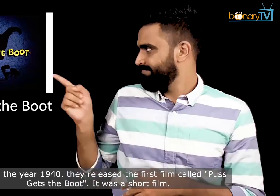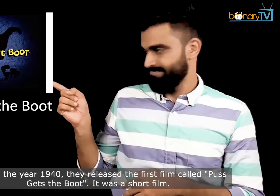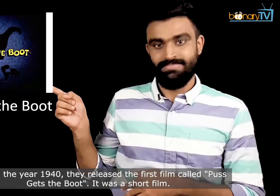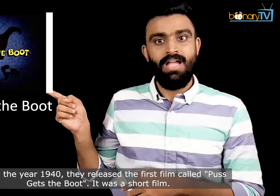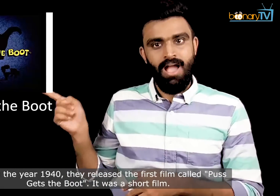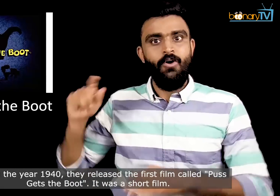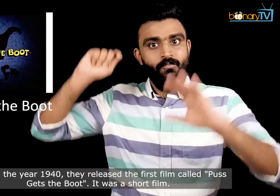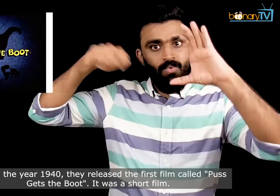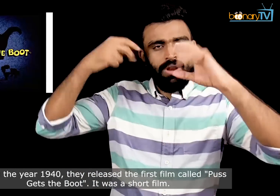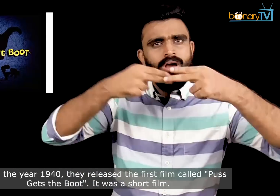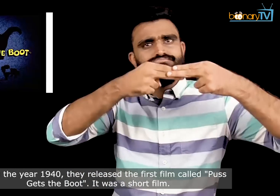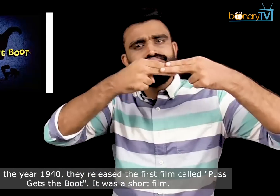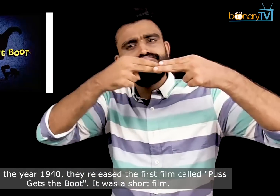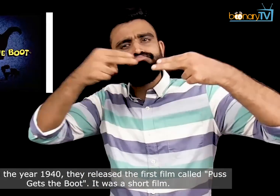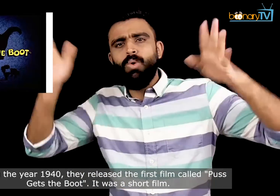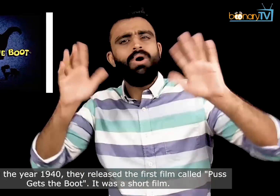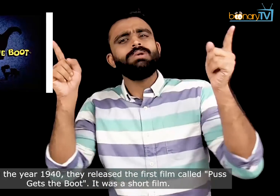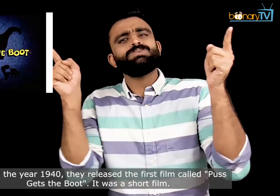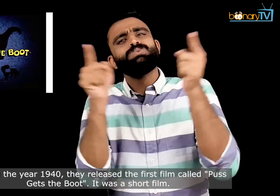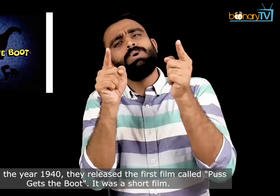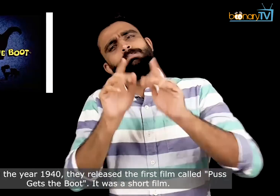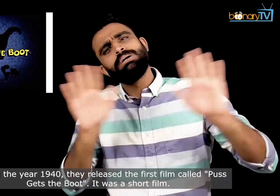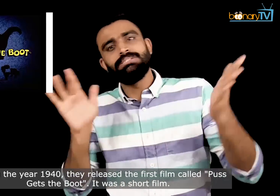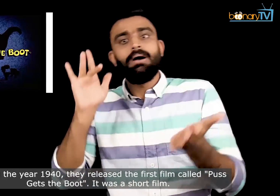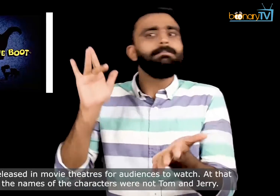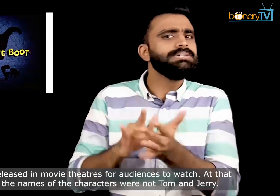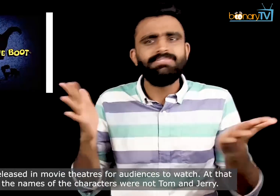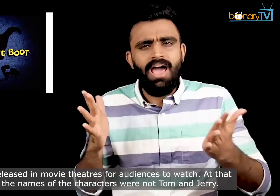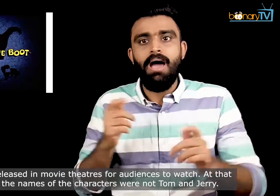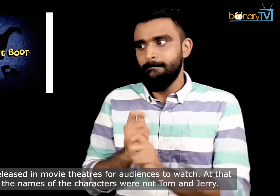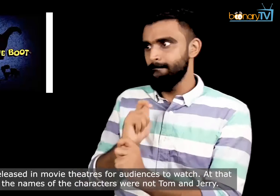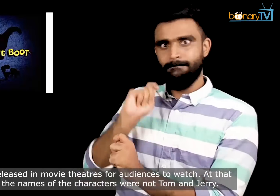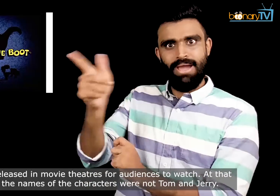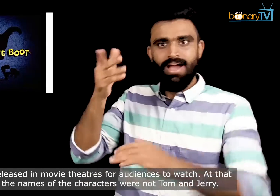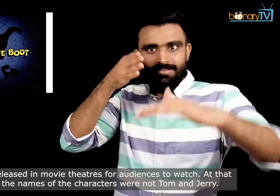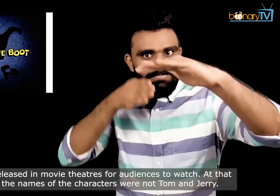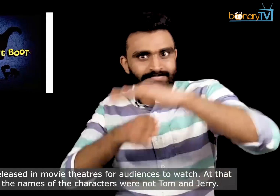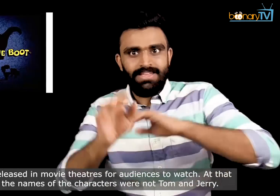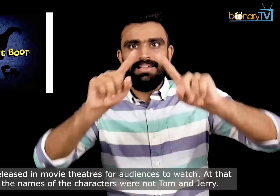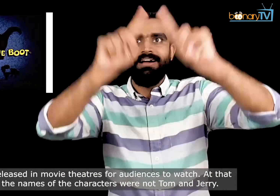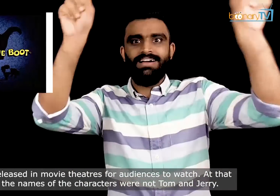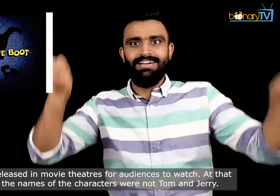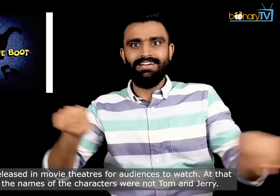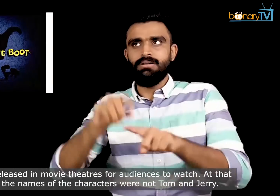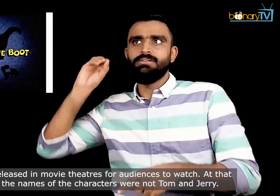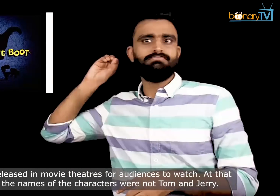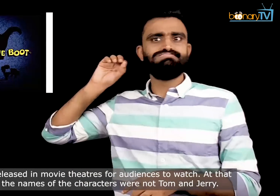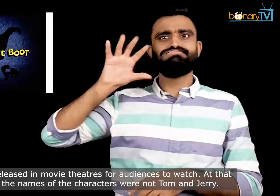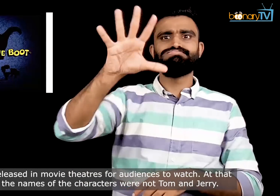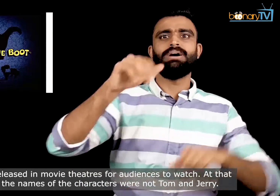the Boot. It was a short film. It was released in movie theaters for audiences